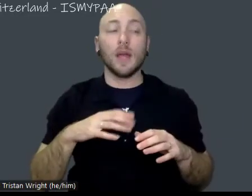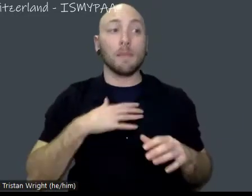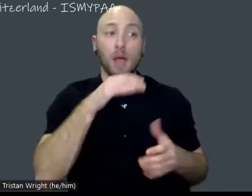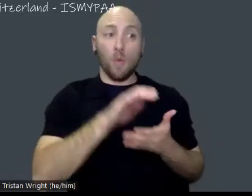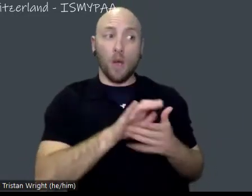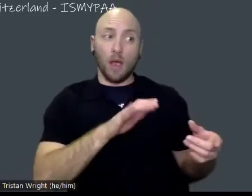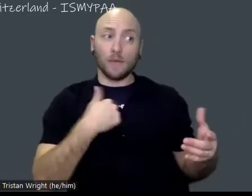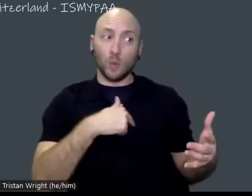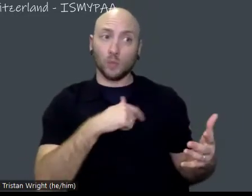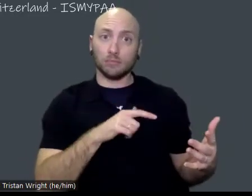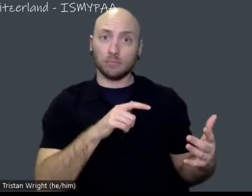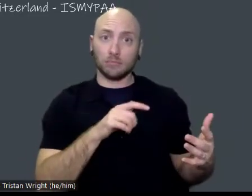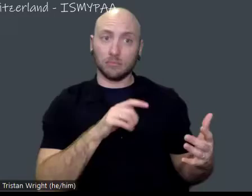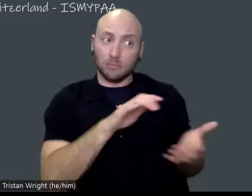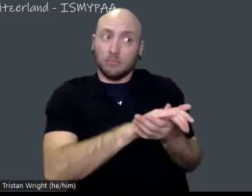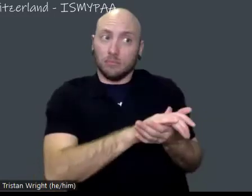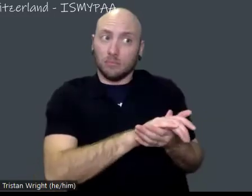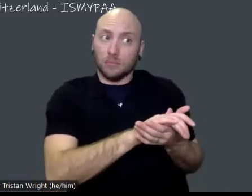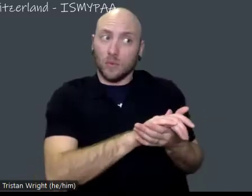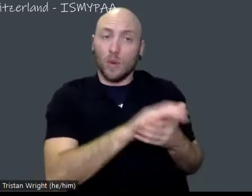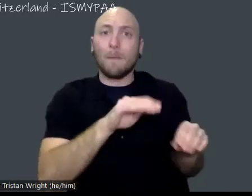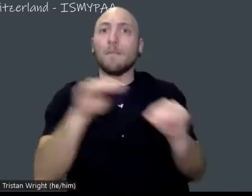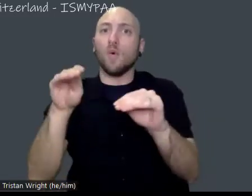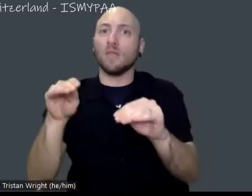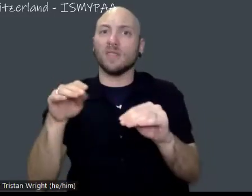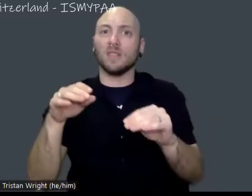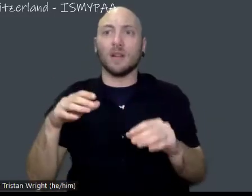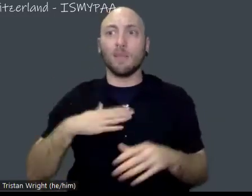time, far away from home, alone,